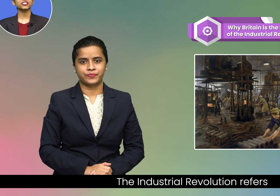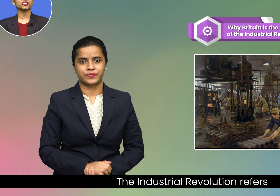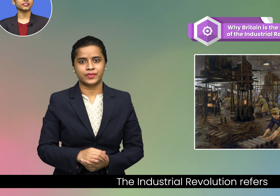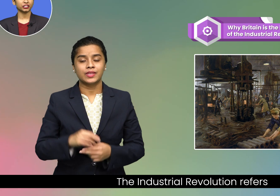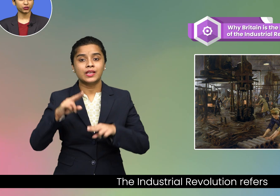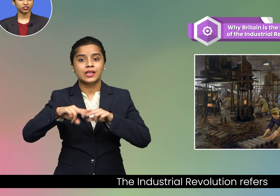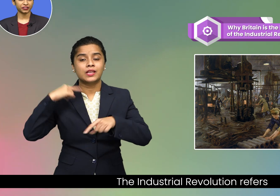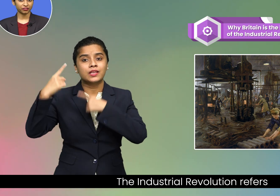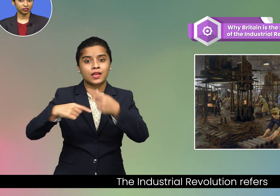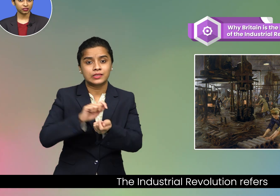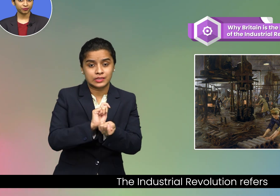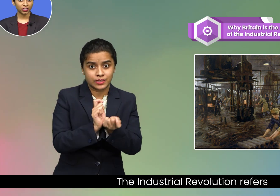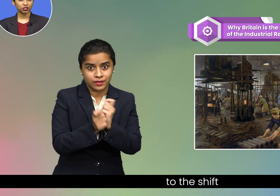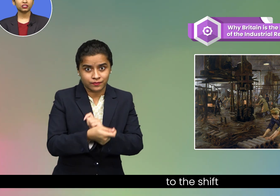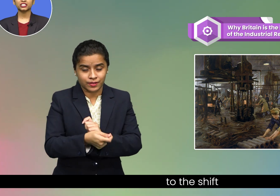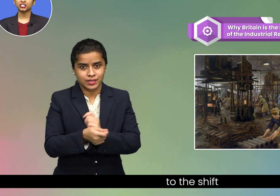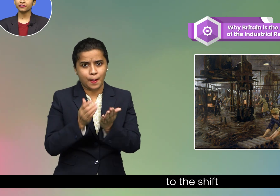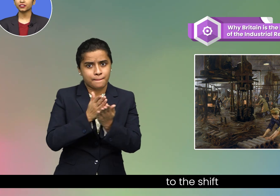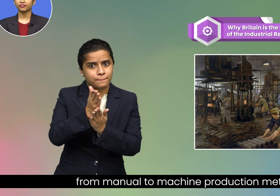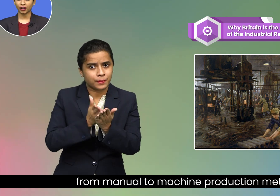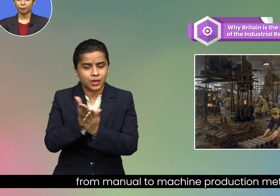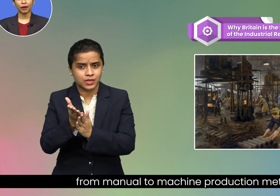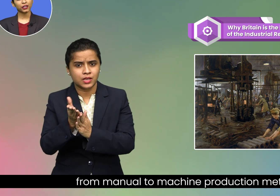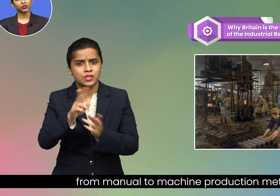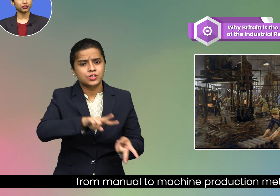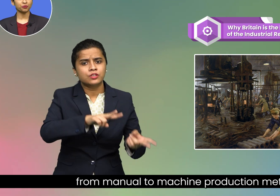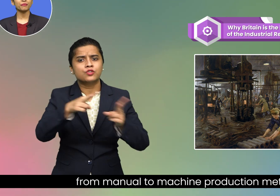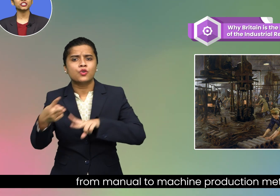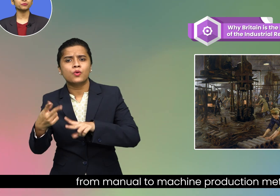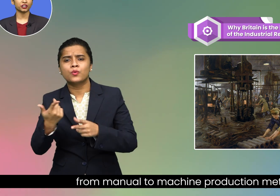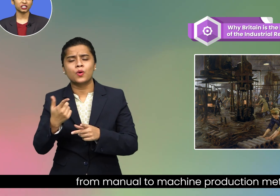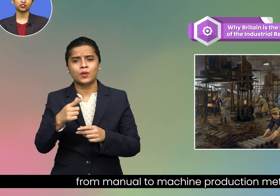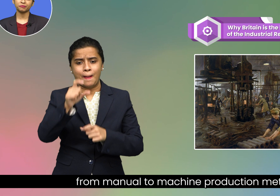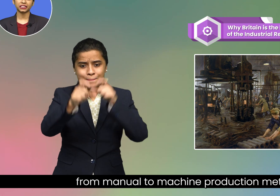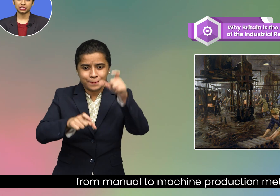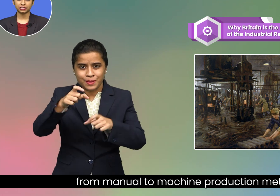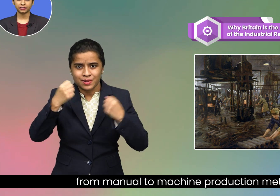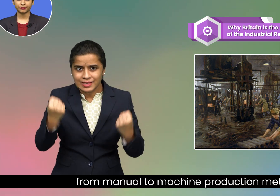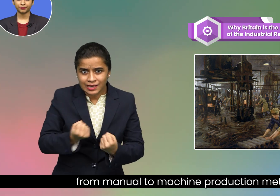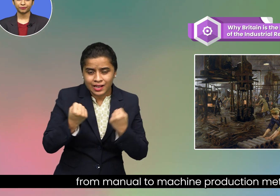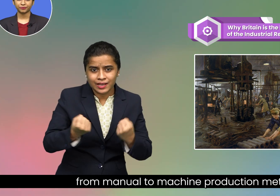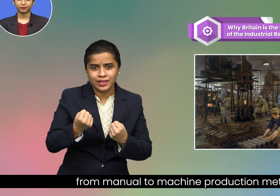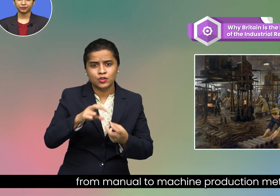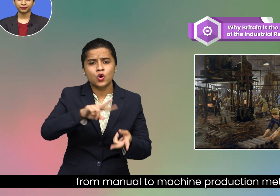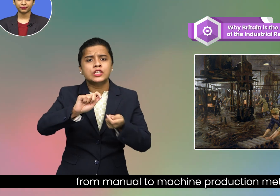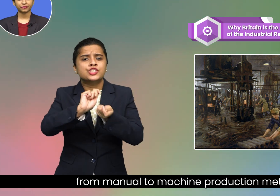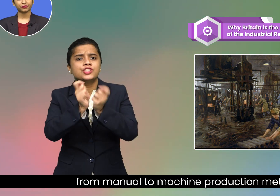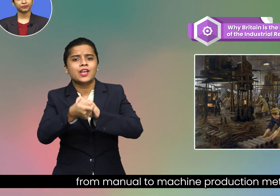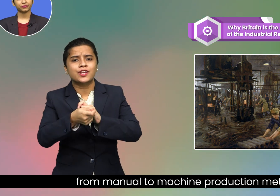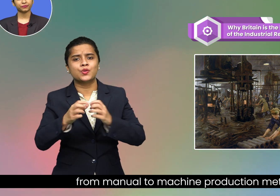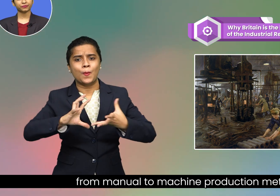The Industrial Revolution refers to the shift from manual to machine production methods.